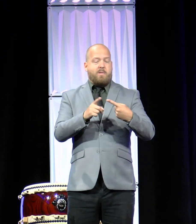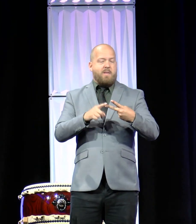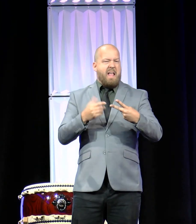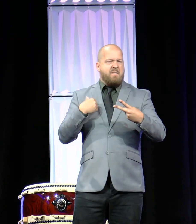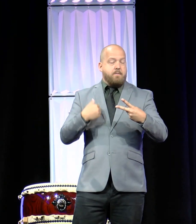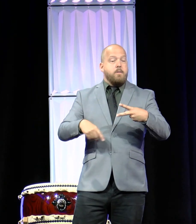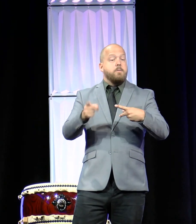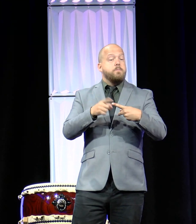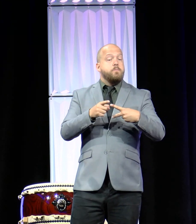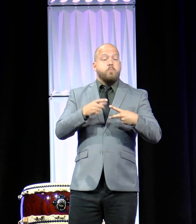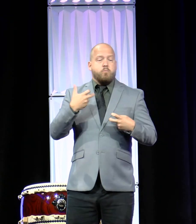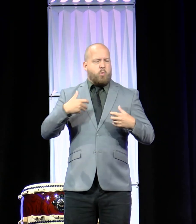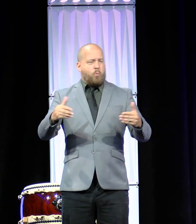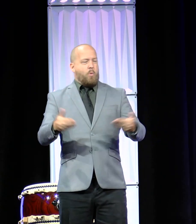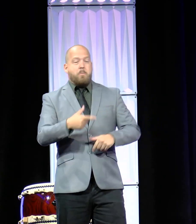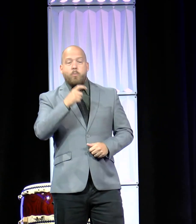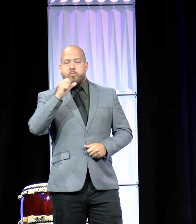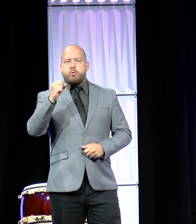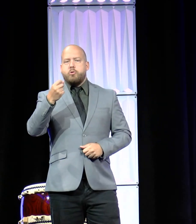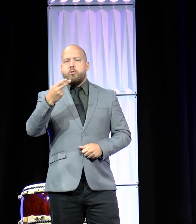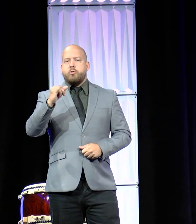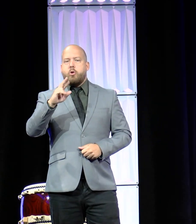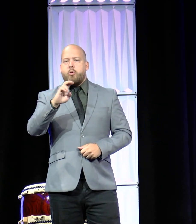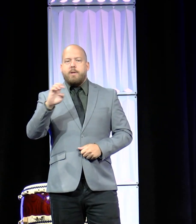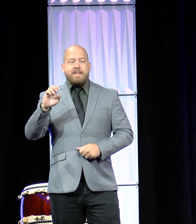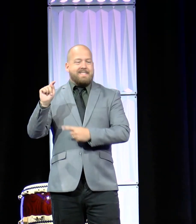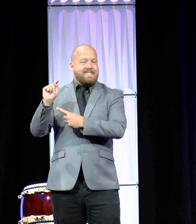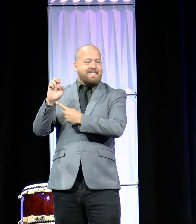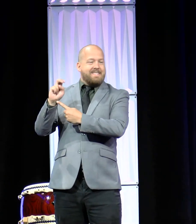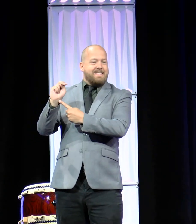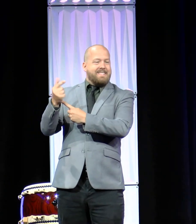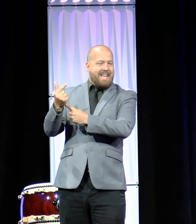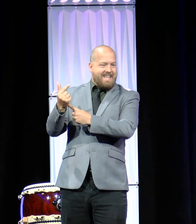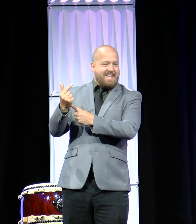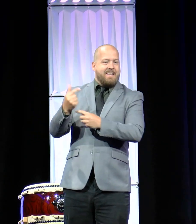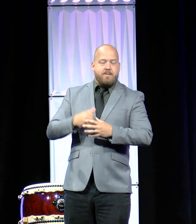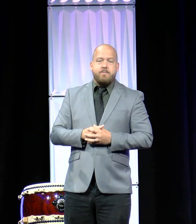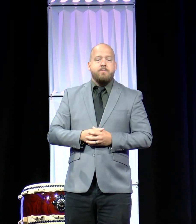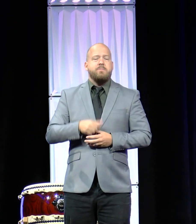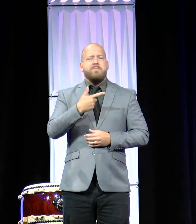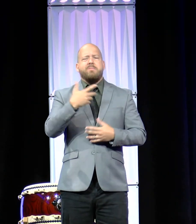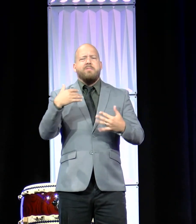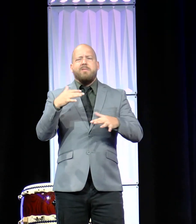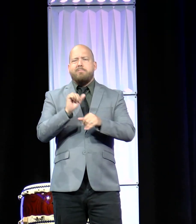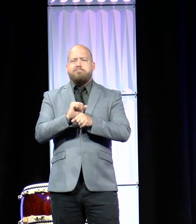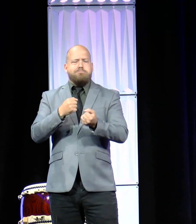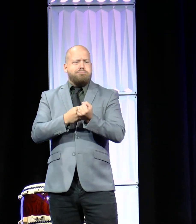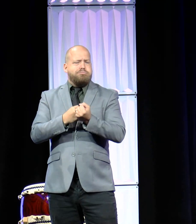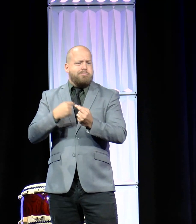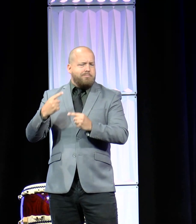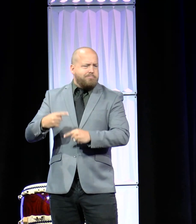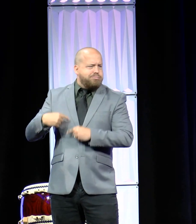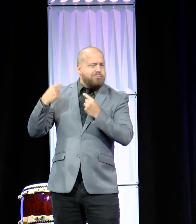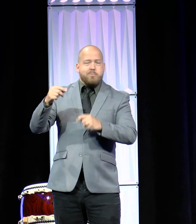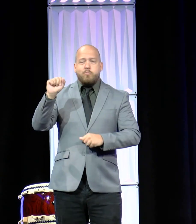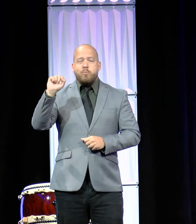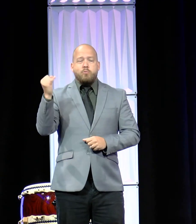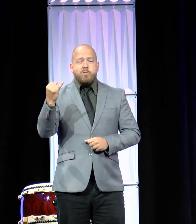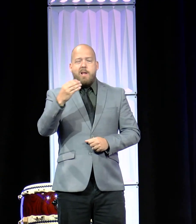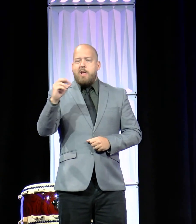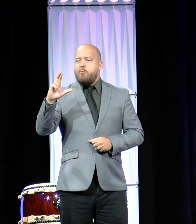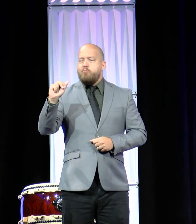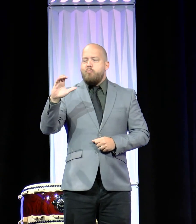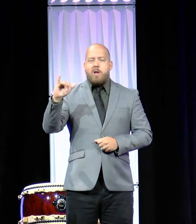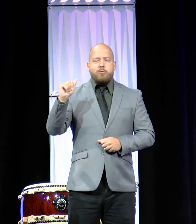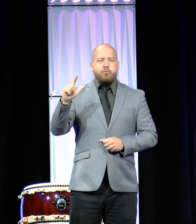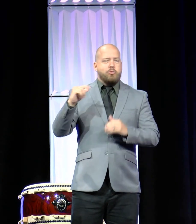welcome Shiree Teng, a lifeline social and racial justice advocate. Shiree has worked in the movement for